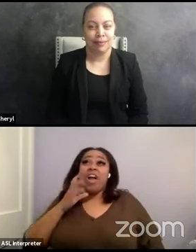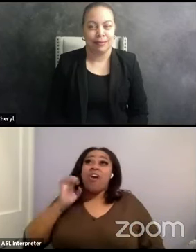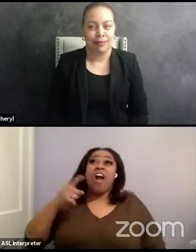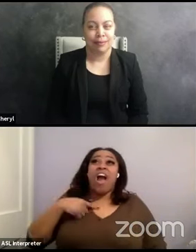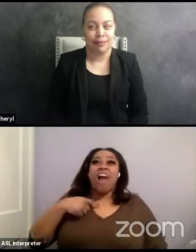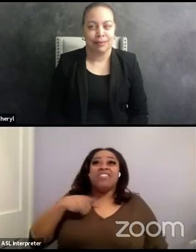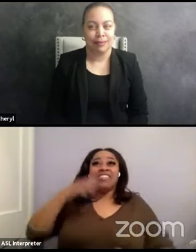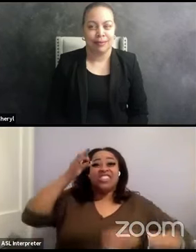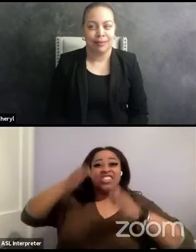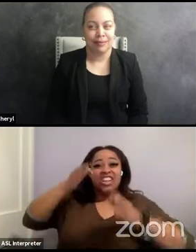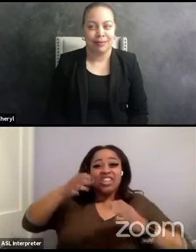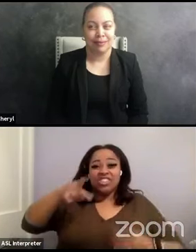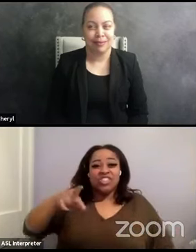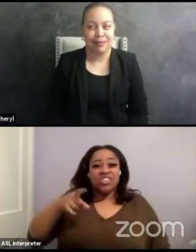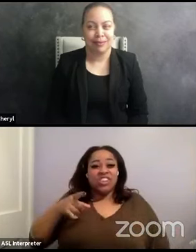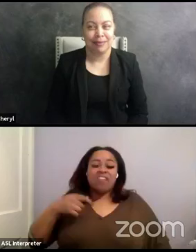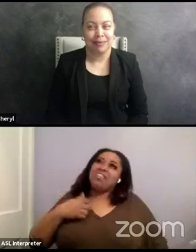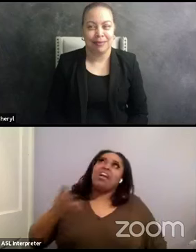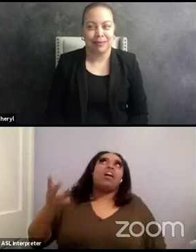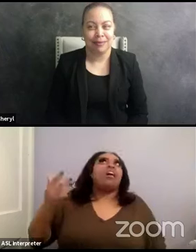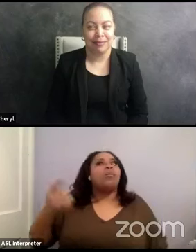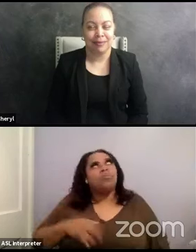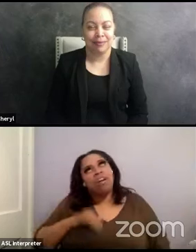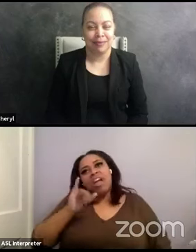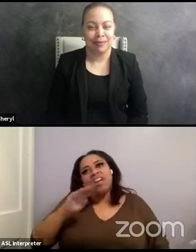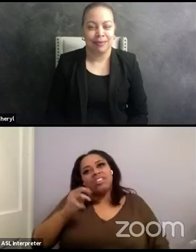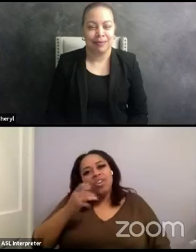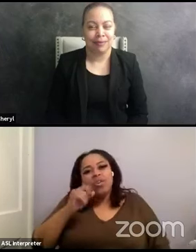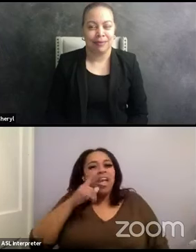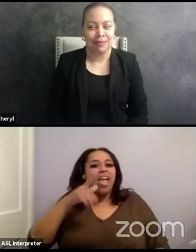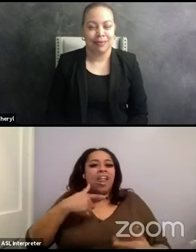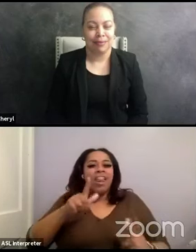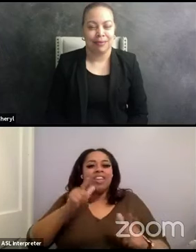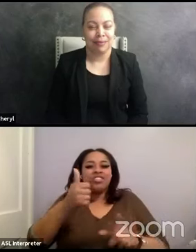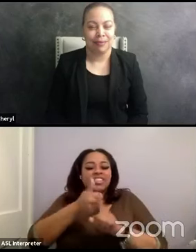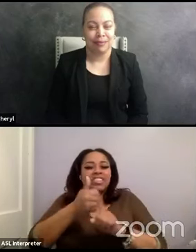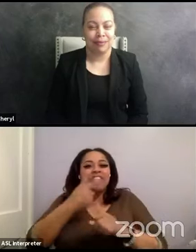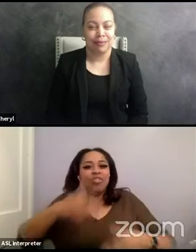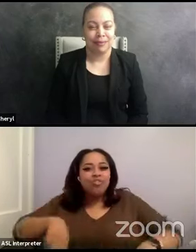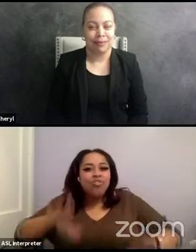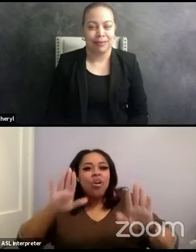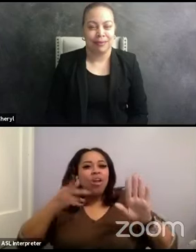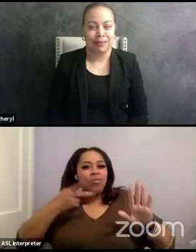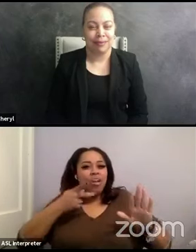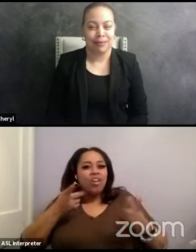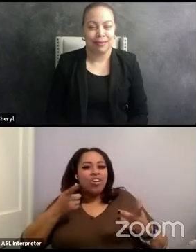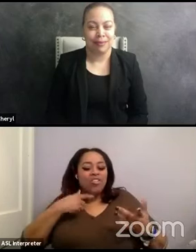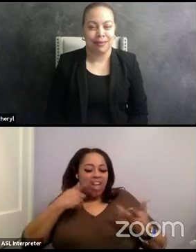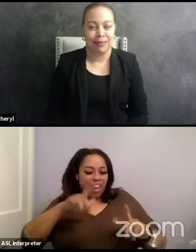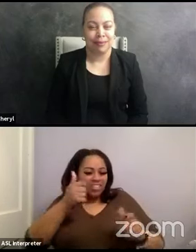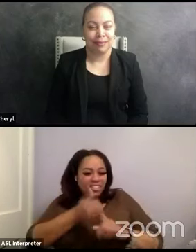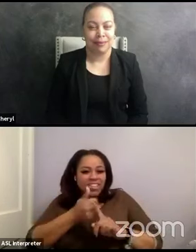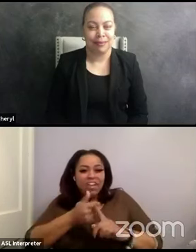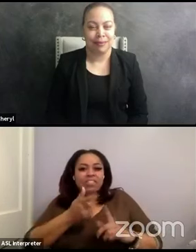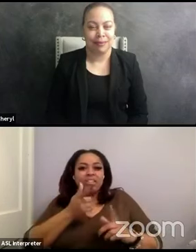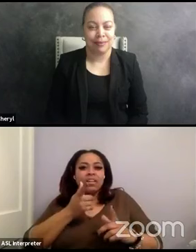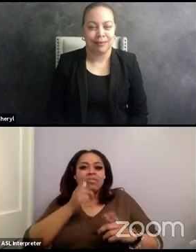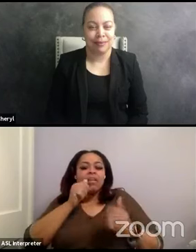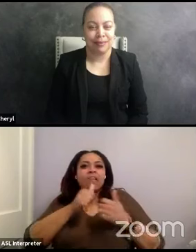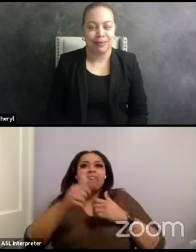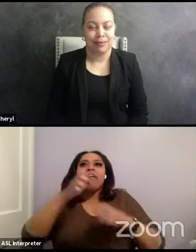judgy McJudgington. I was like, come on, Ijeoma, you can't let yourself, especially growing up how you and I grew up, you can't let yourself get that far